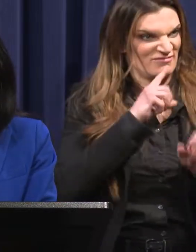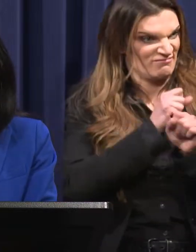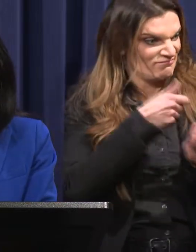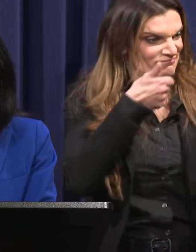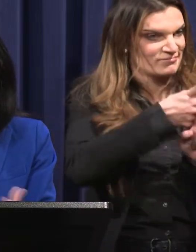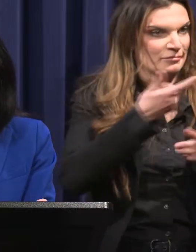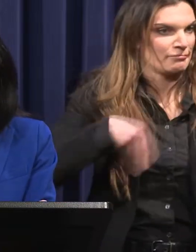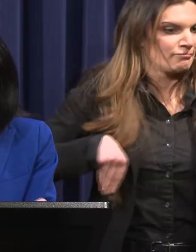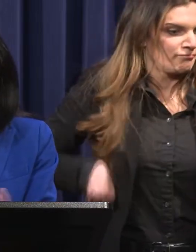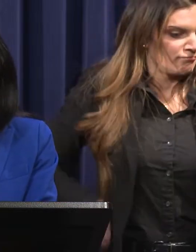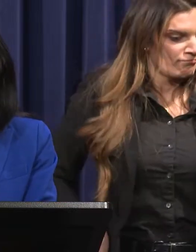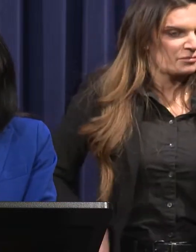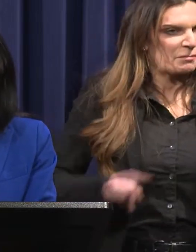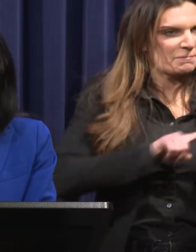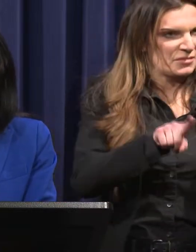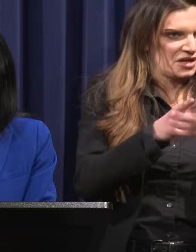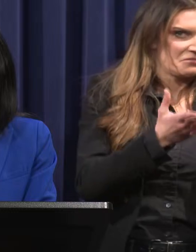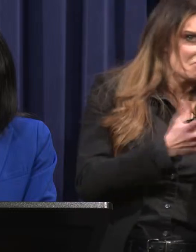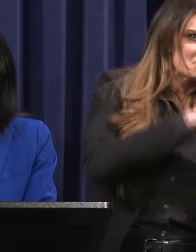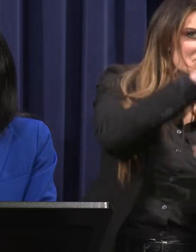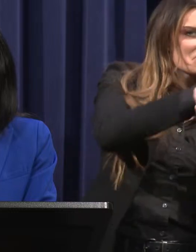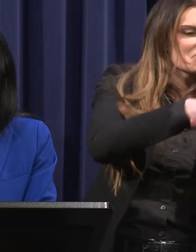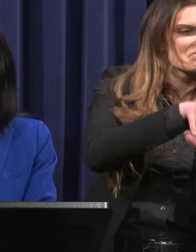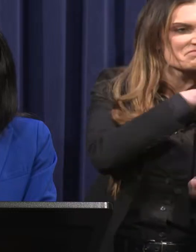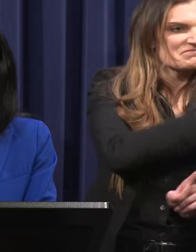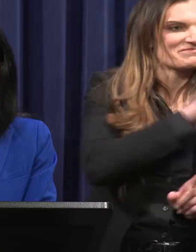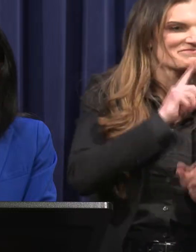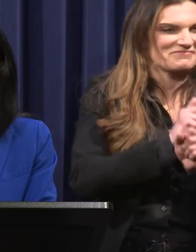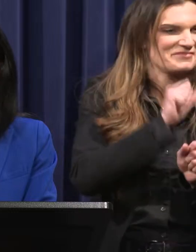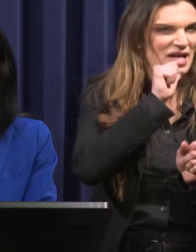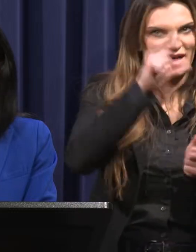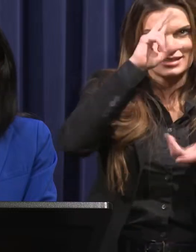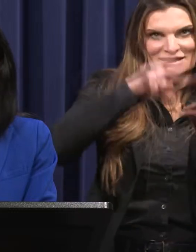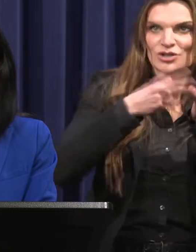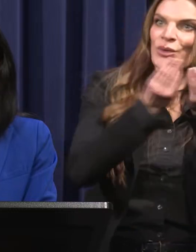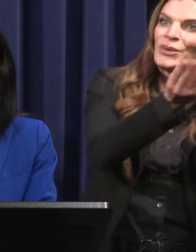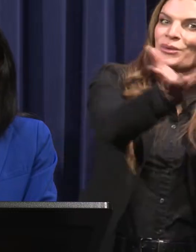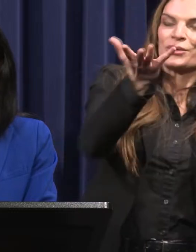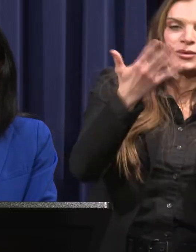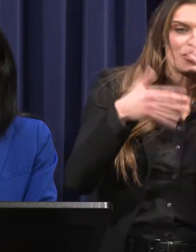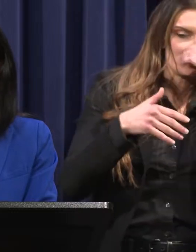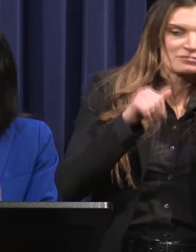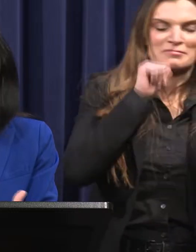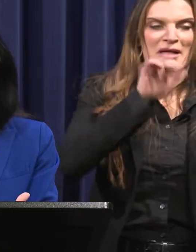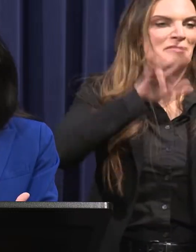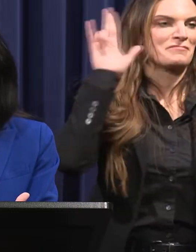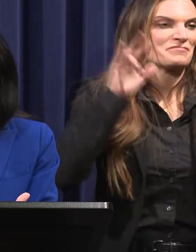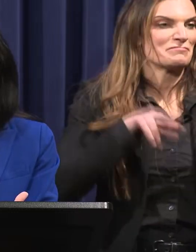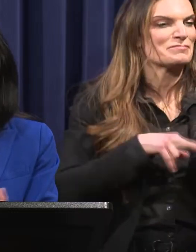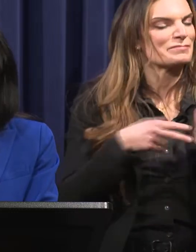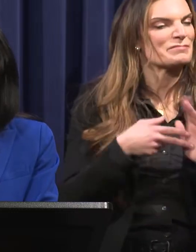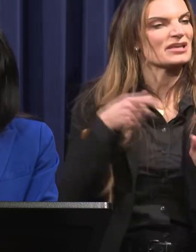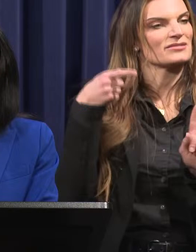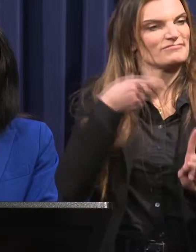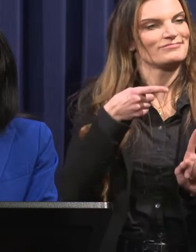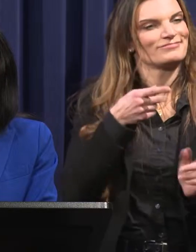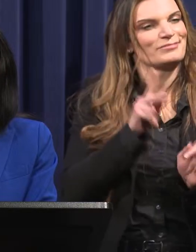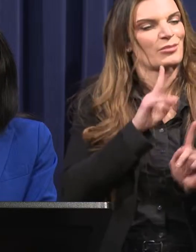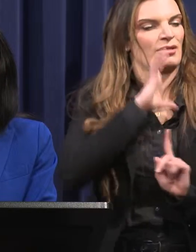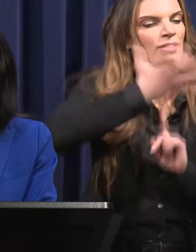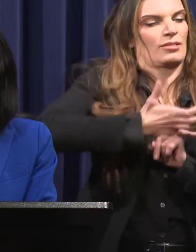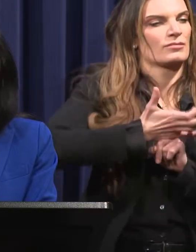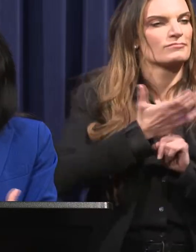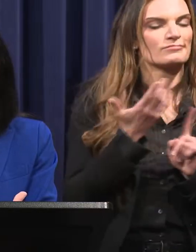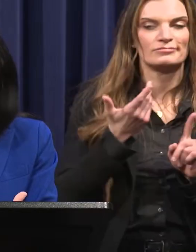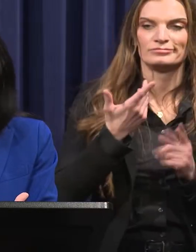it. So, you know, there are just so many ways in which bad actors are